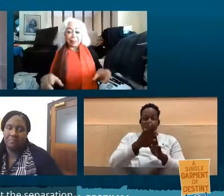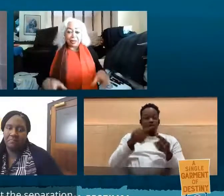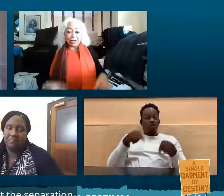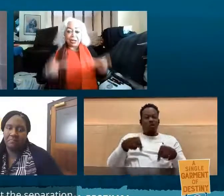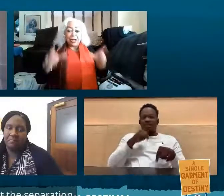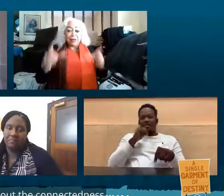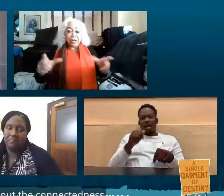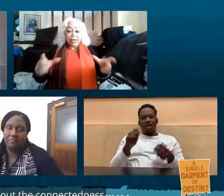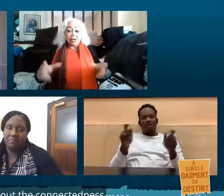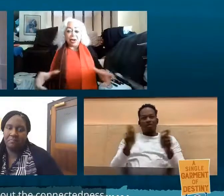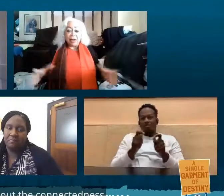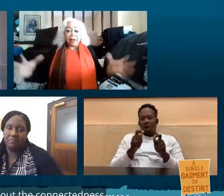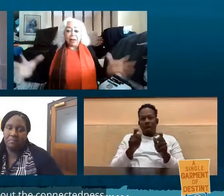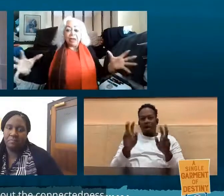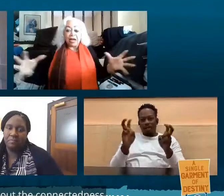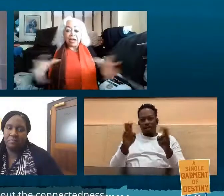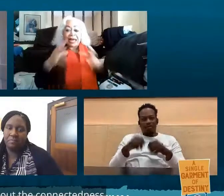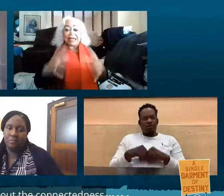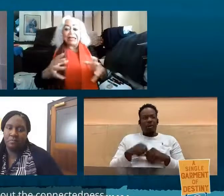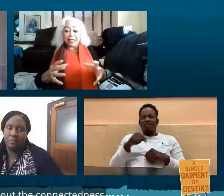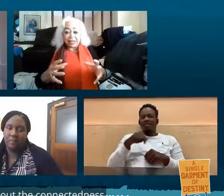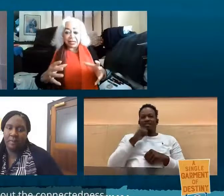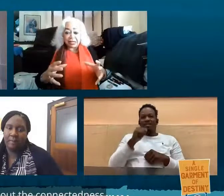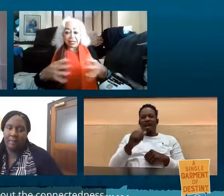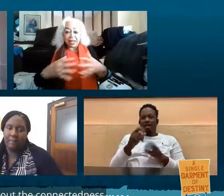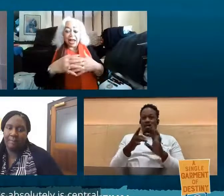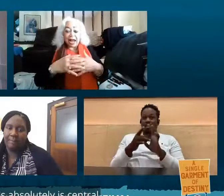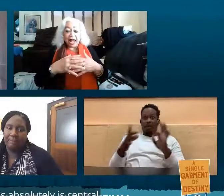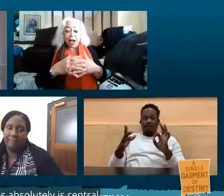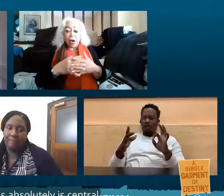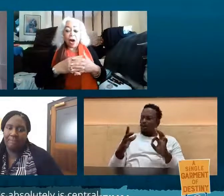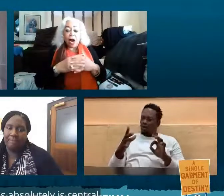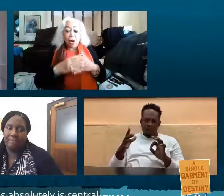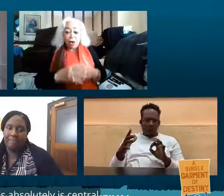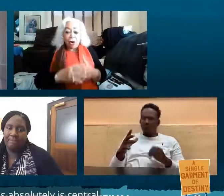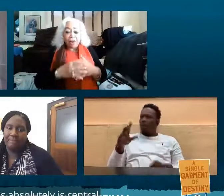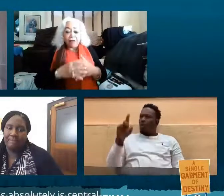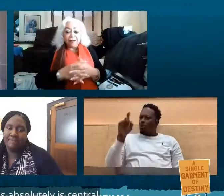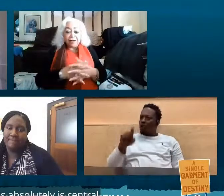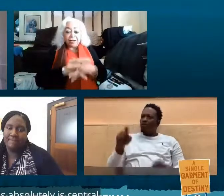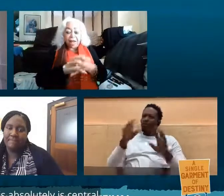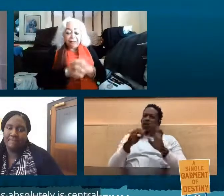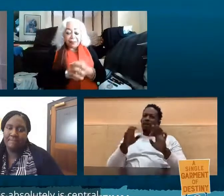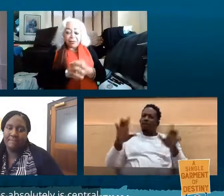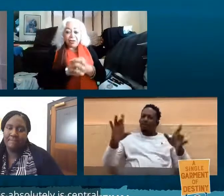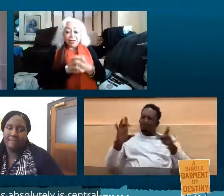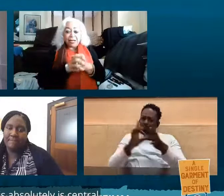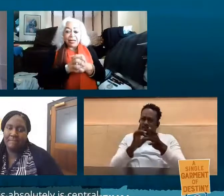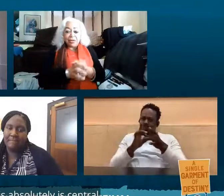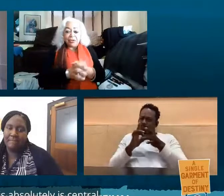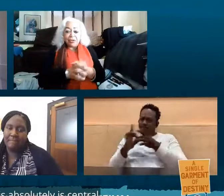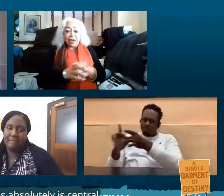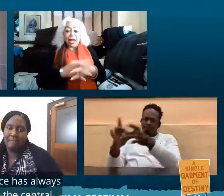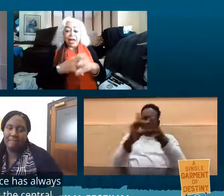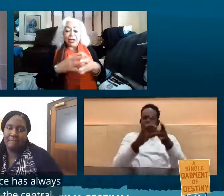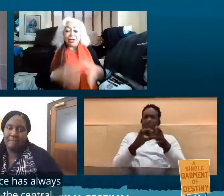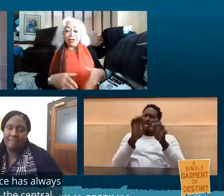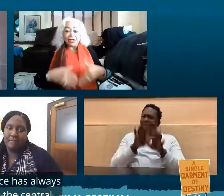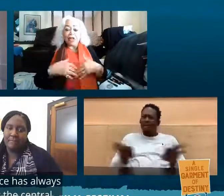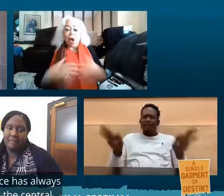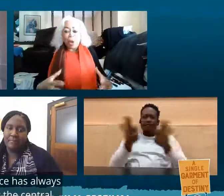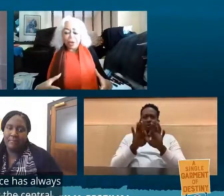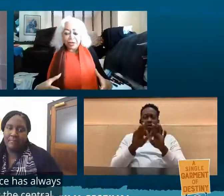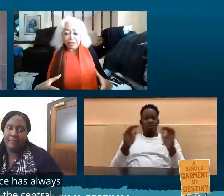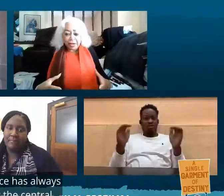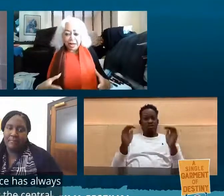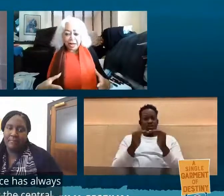about the separation. We need to talk about the connectedness and how all of this absolutely is central. And